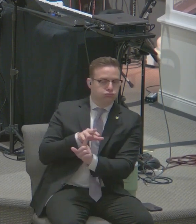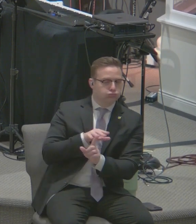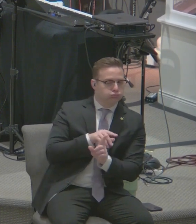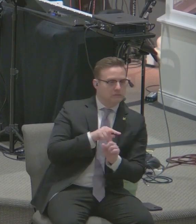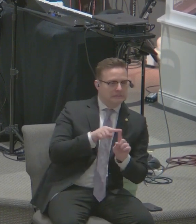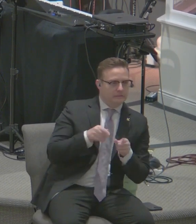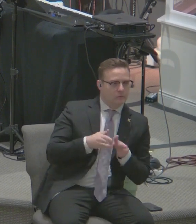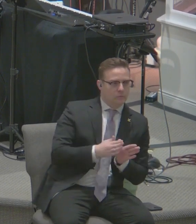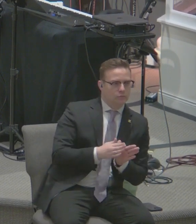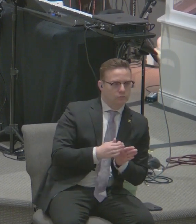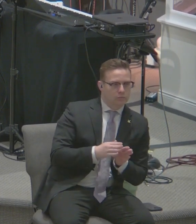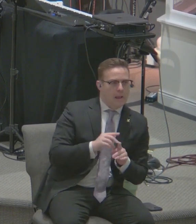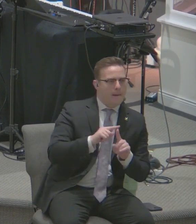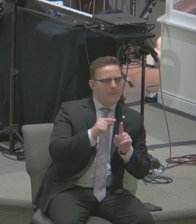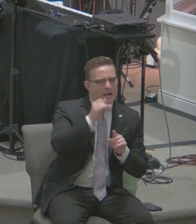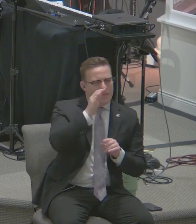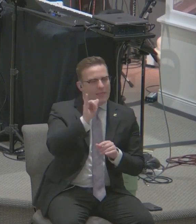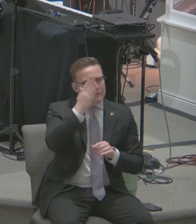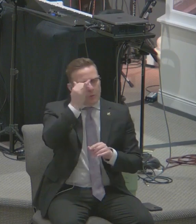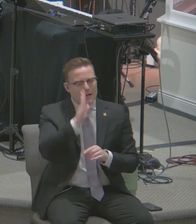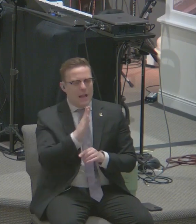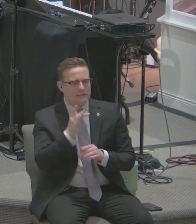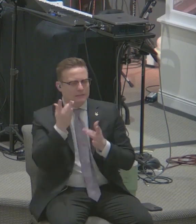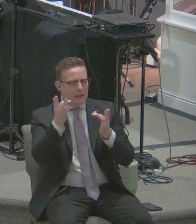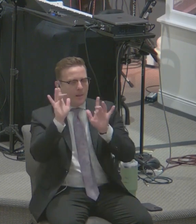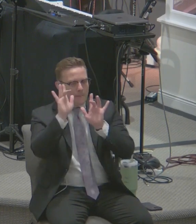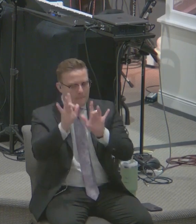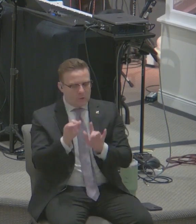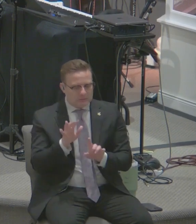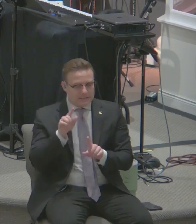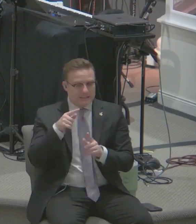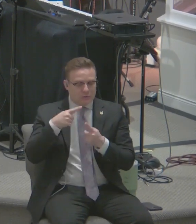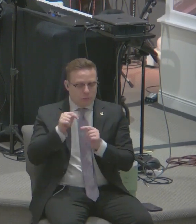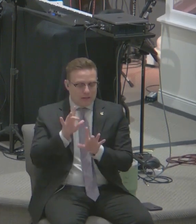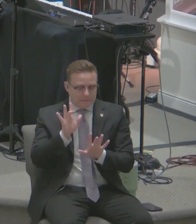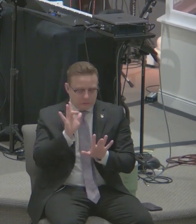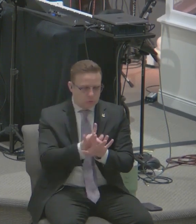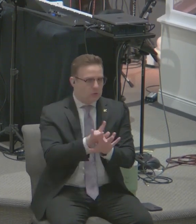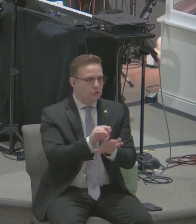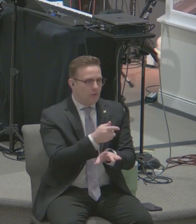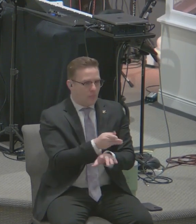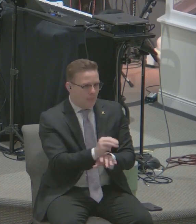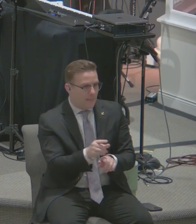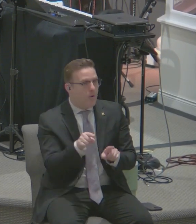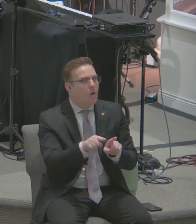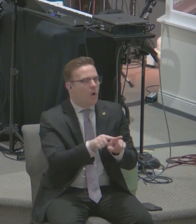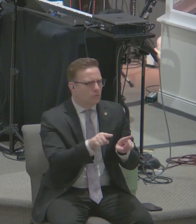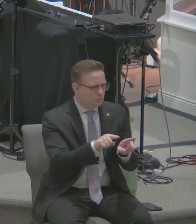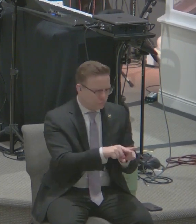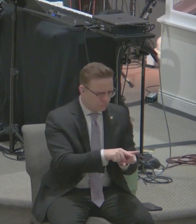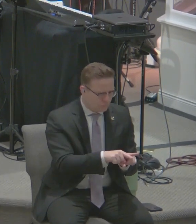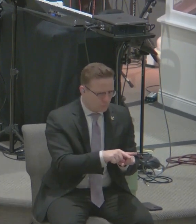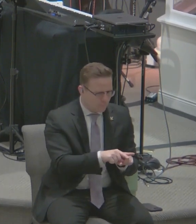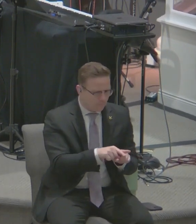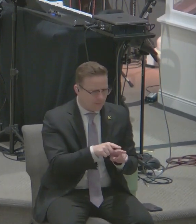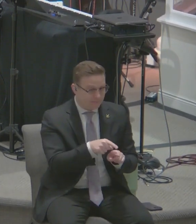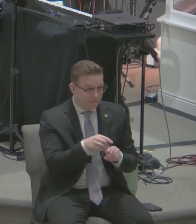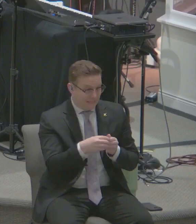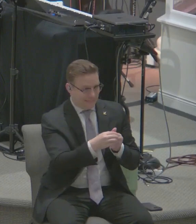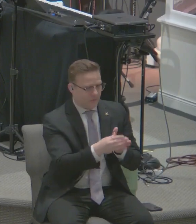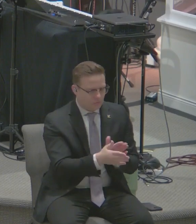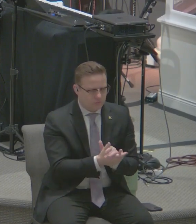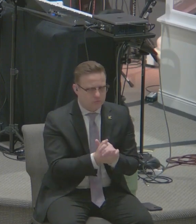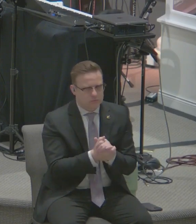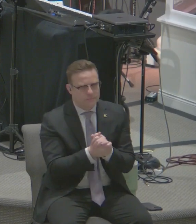and most importantly, the spirit of the law of God. Those shepherds, if you will,